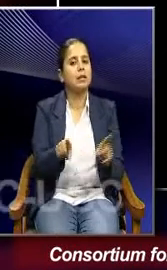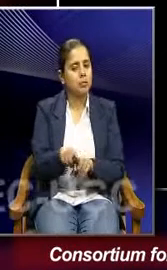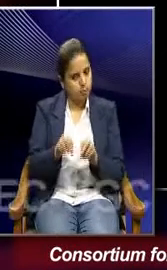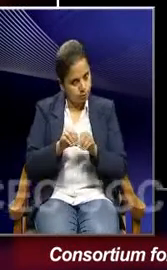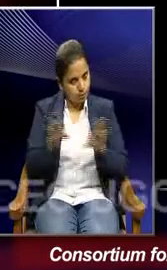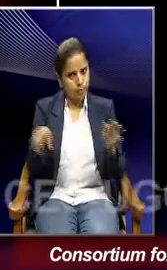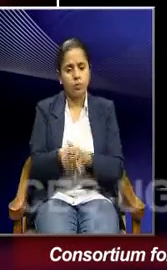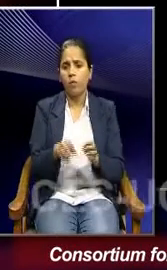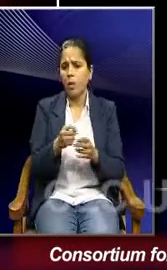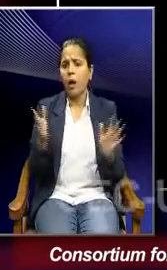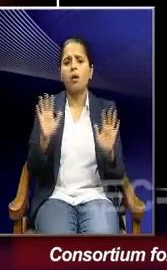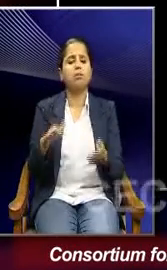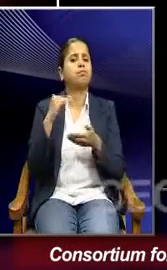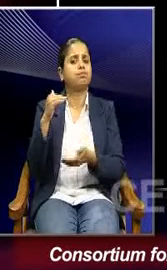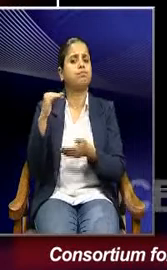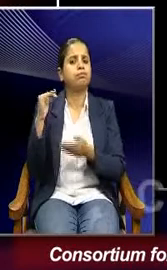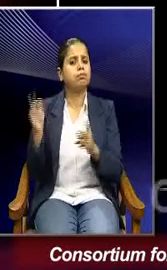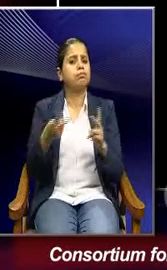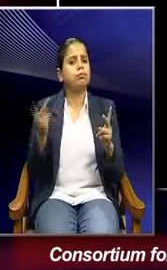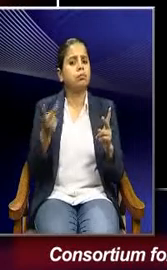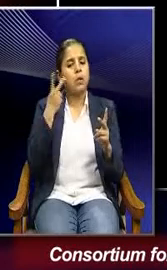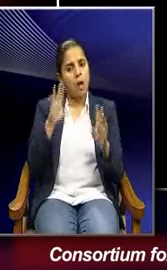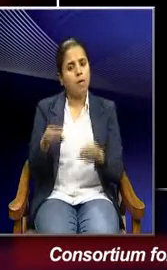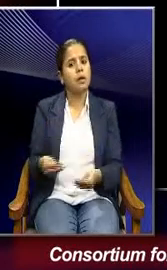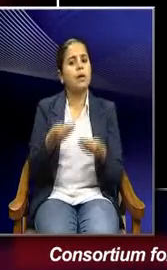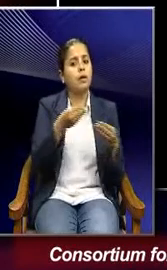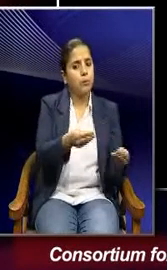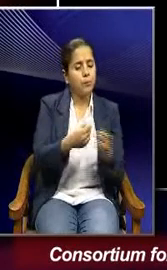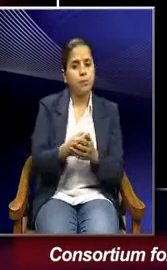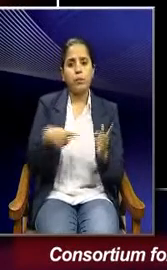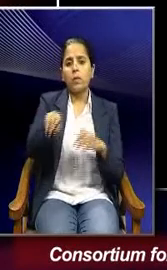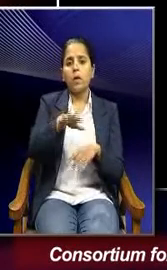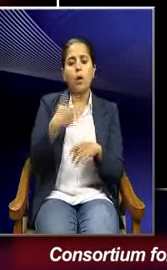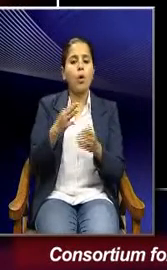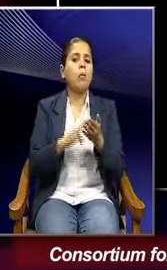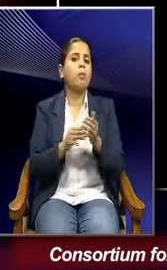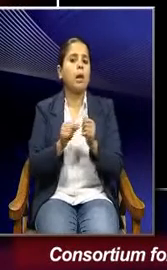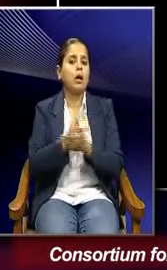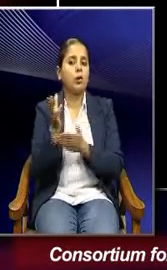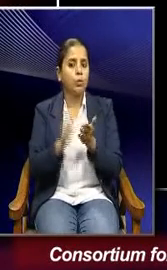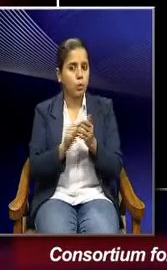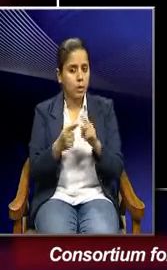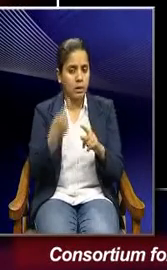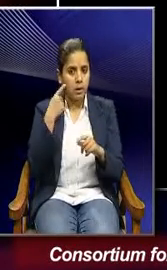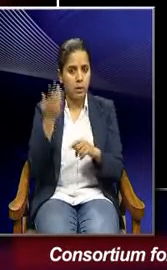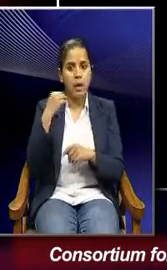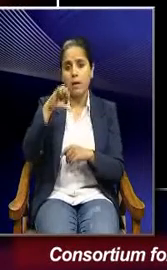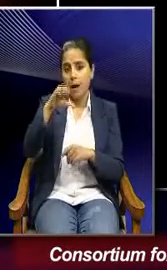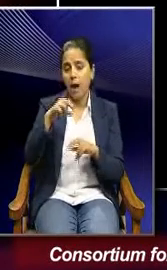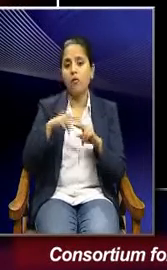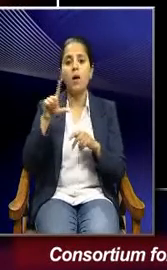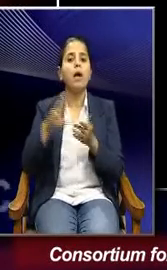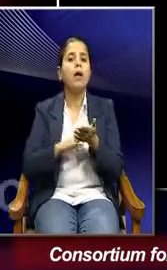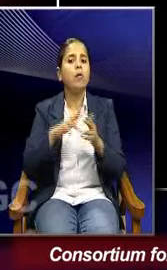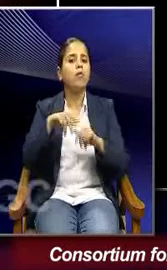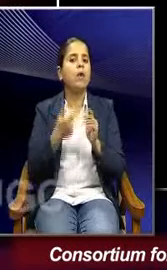number of awards, they were also being given to him, and how Madhumati won 9 Filmfare Awards in 1958, a record